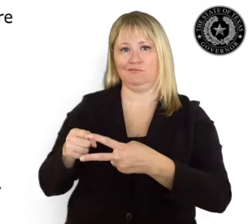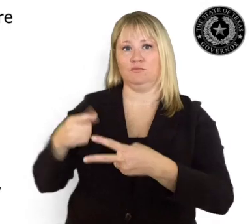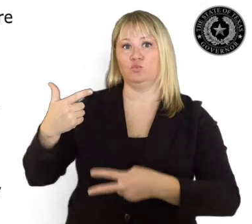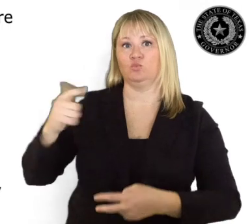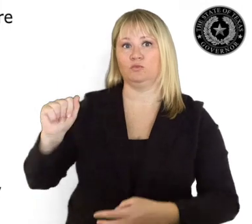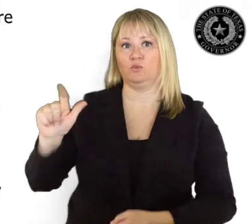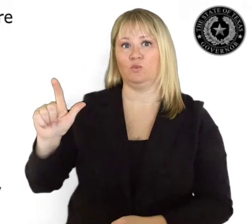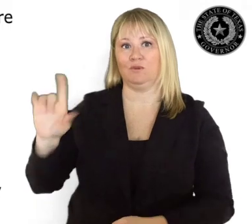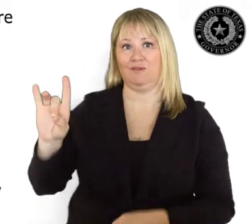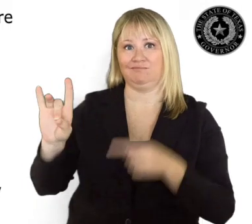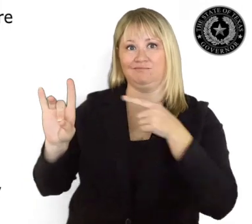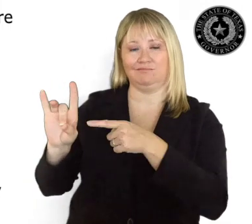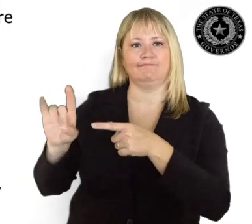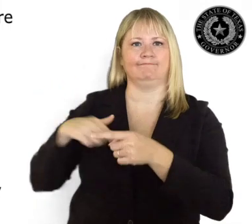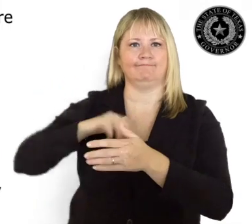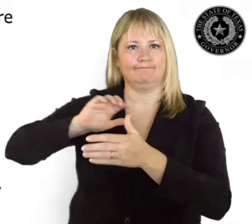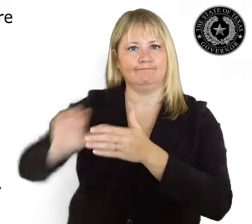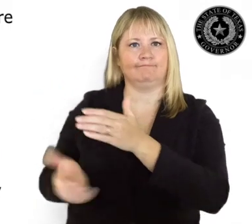and